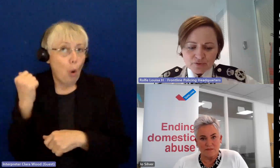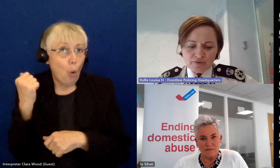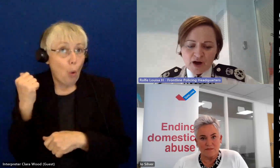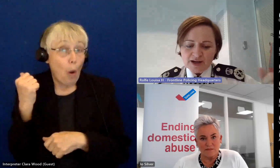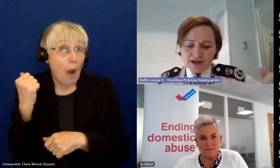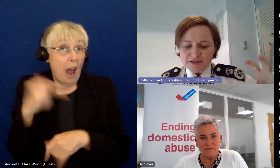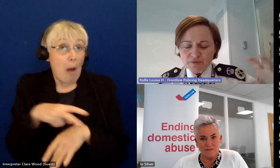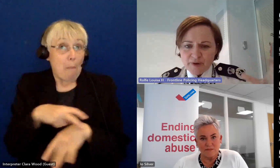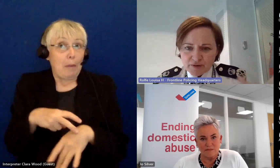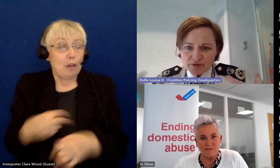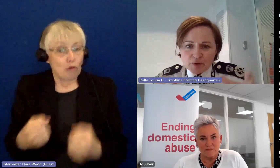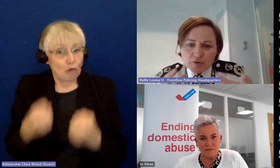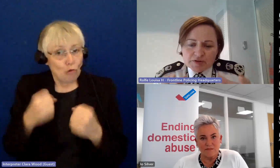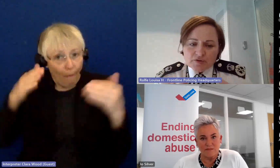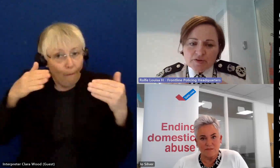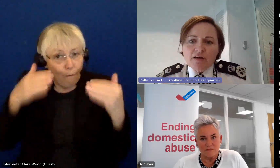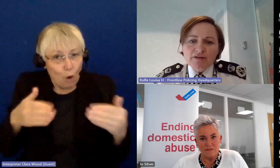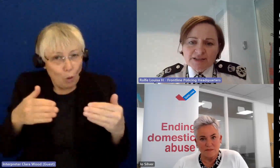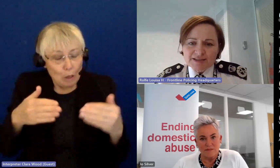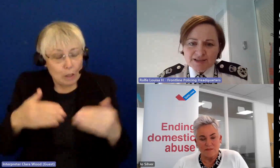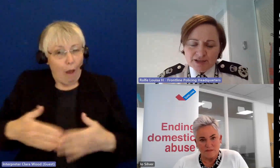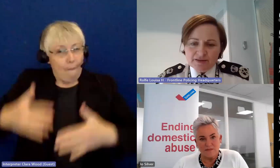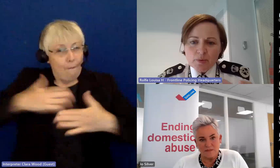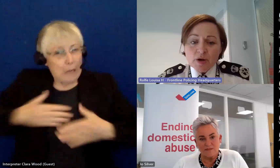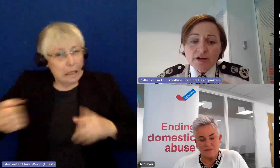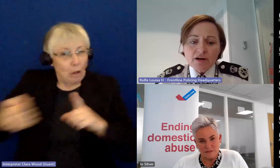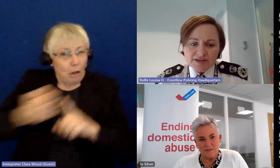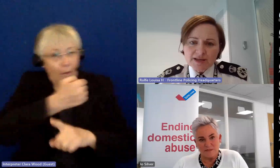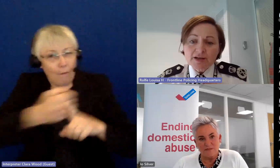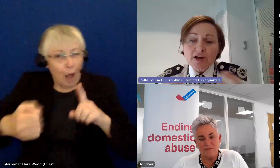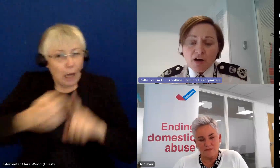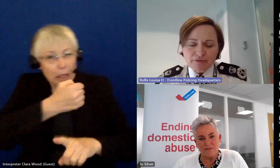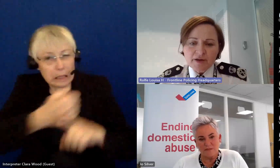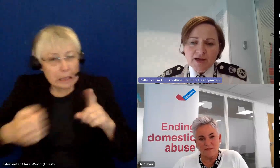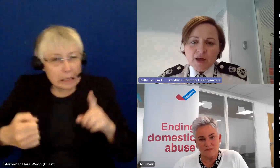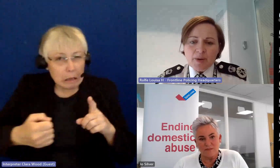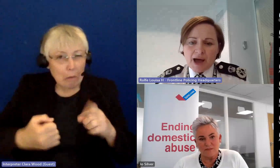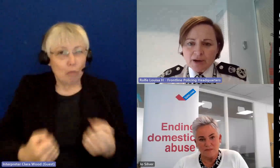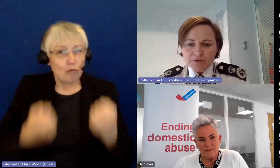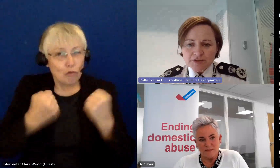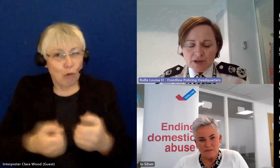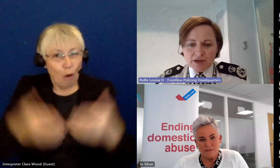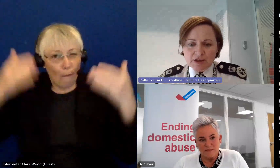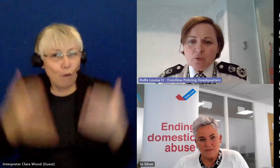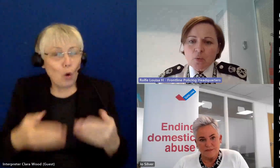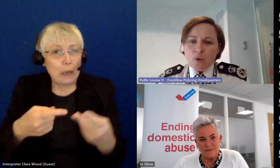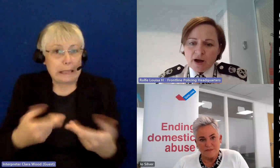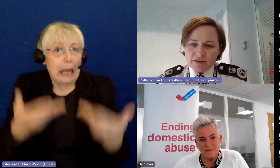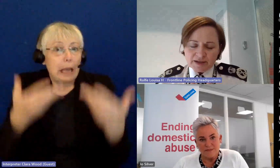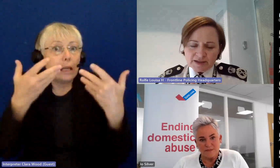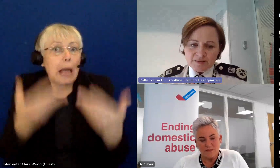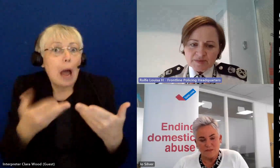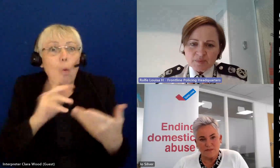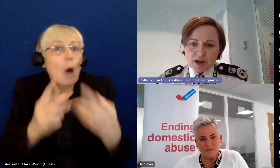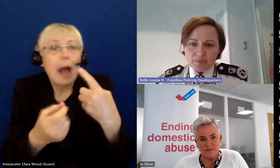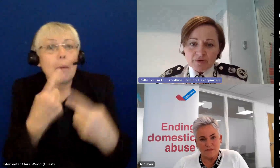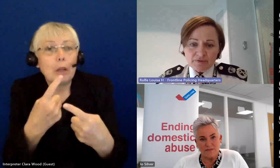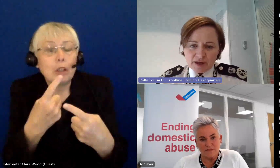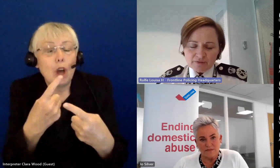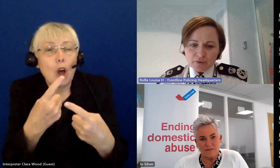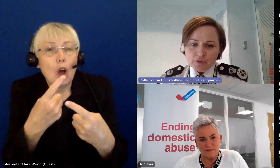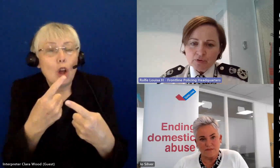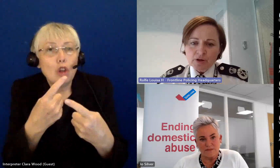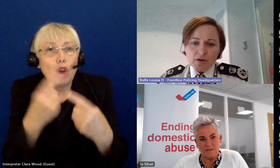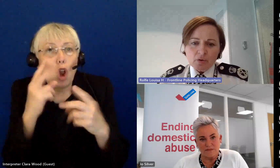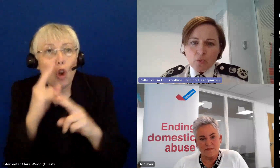for physical violence, or very focused on the current incident. They weren't asking enough about why victims might